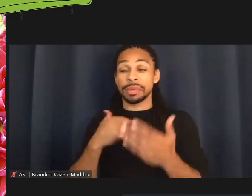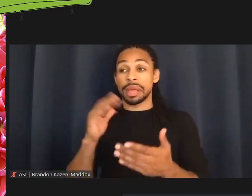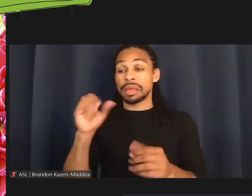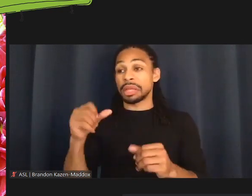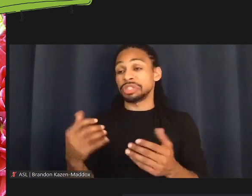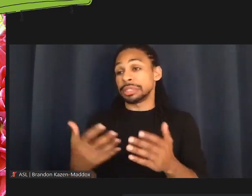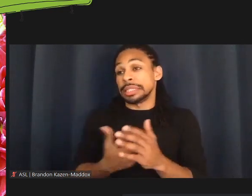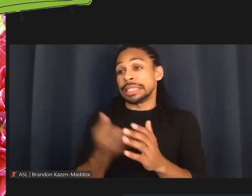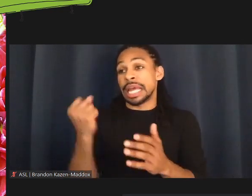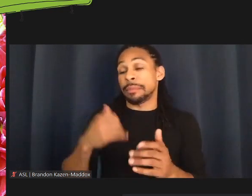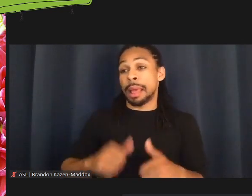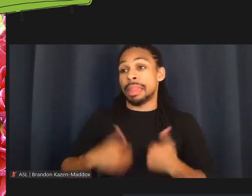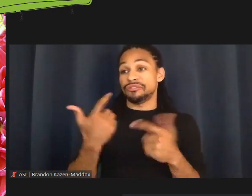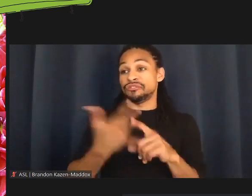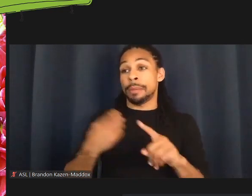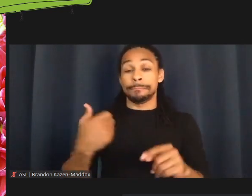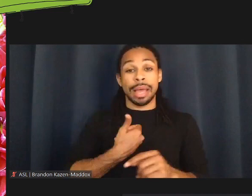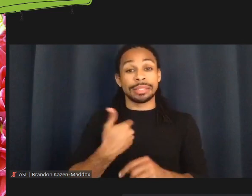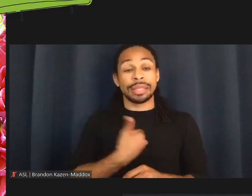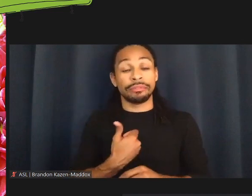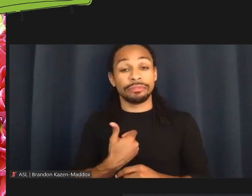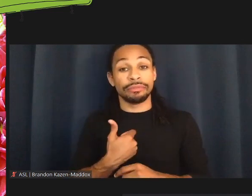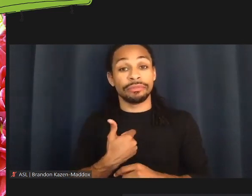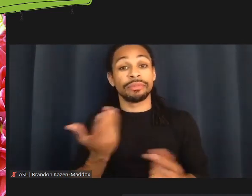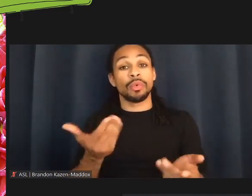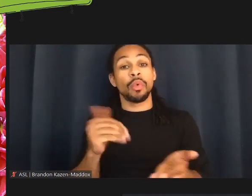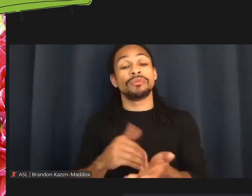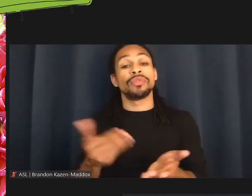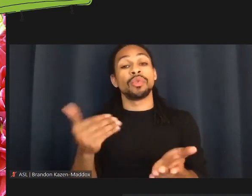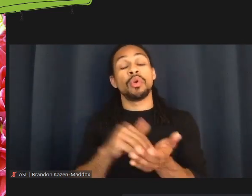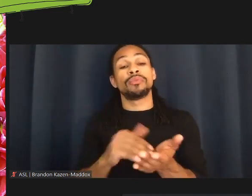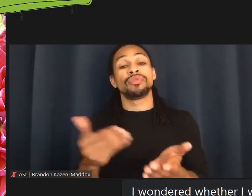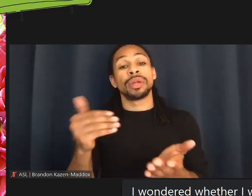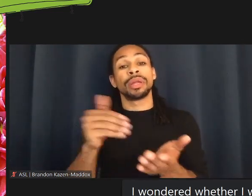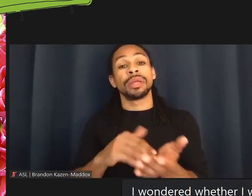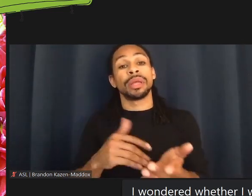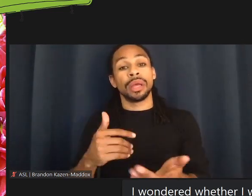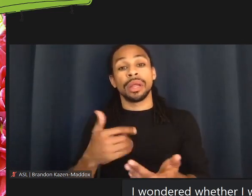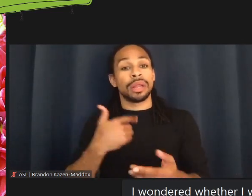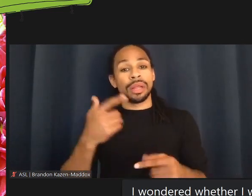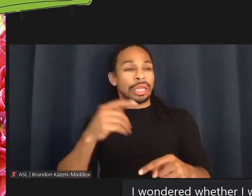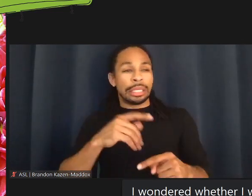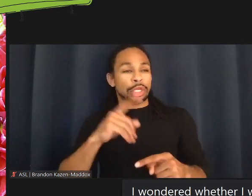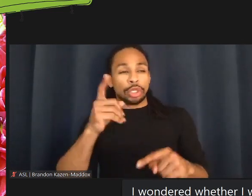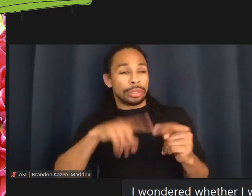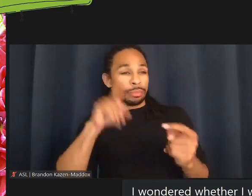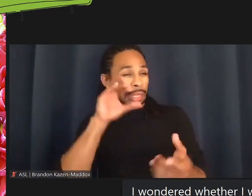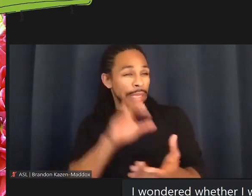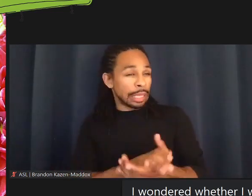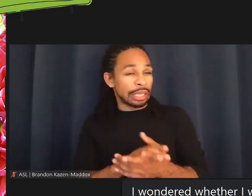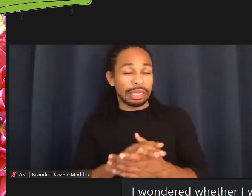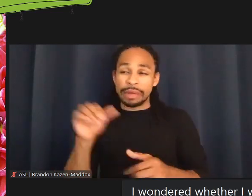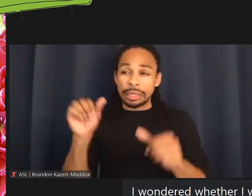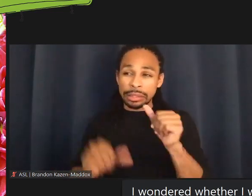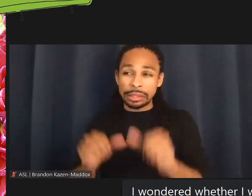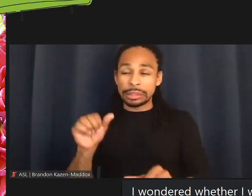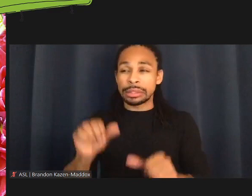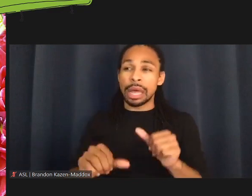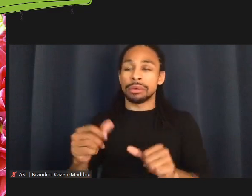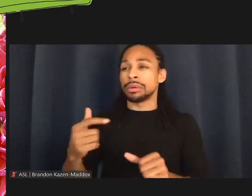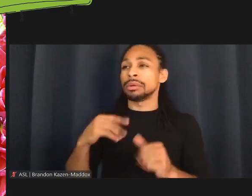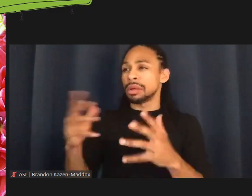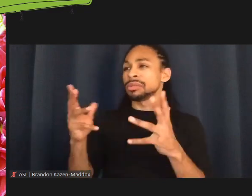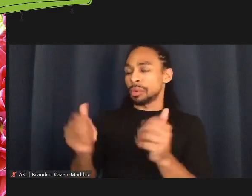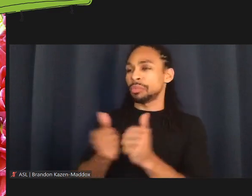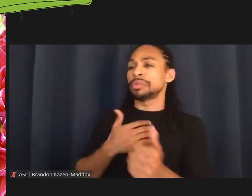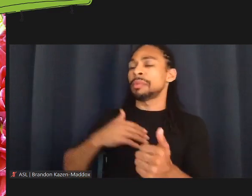light. Over and over again, with both disbelief and hope, incredulity's occasional other face, my stepdad said, he shot himself, he